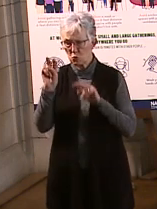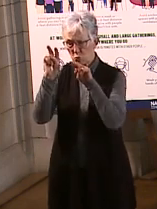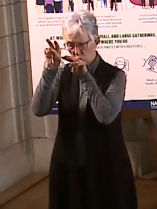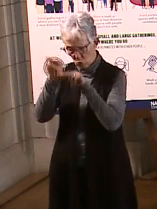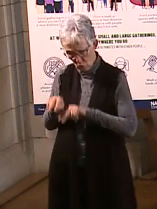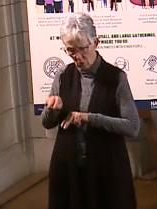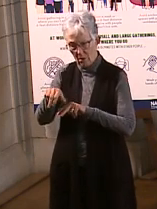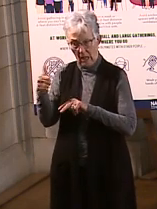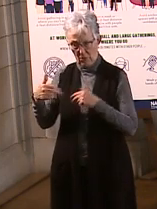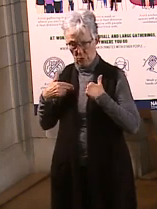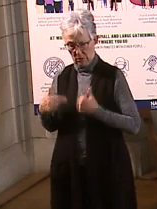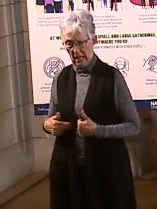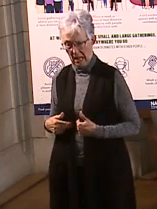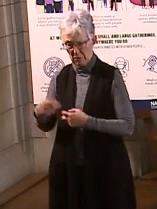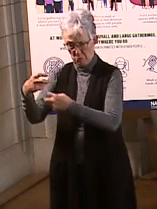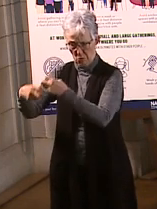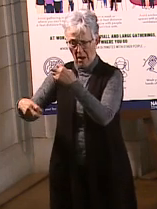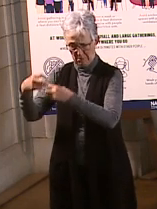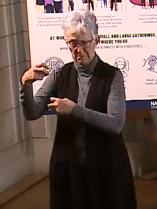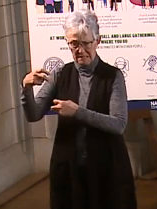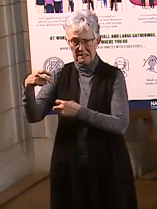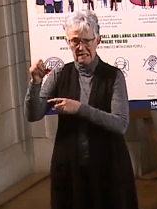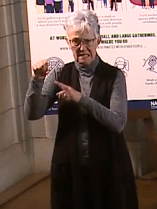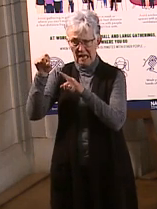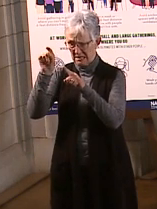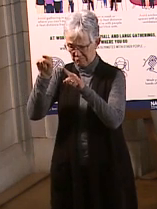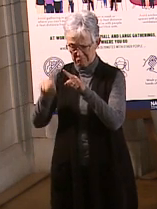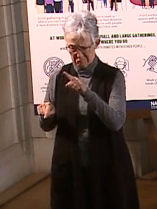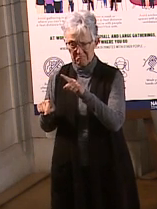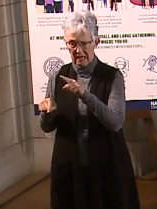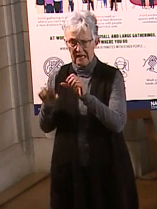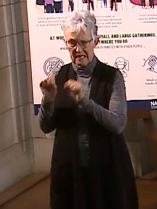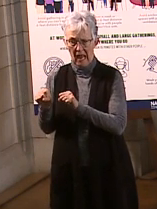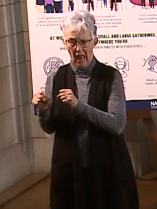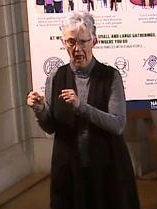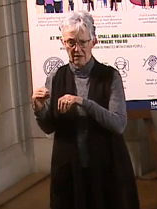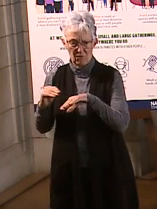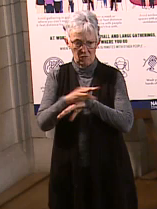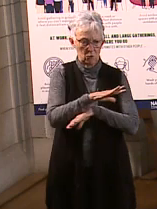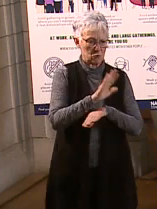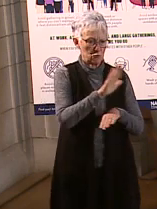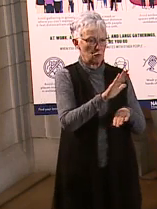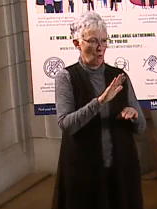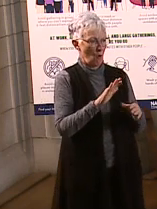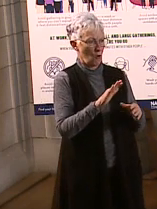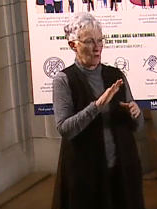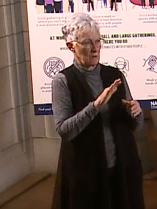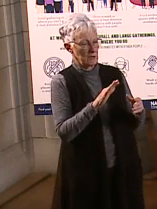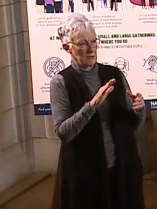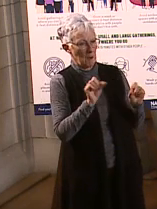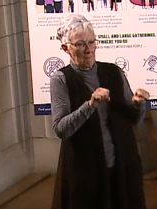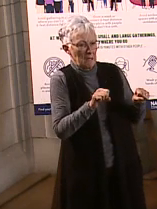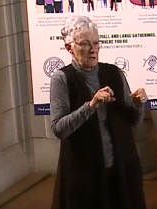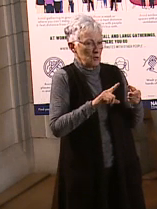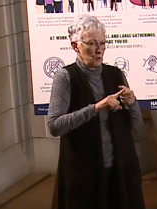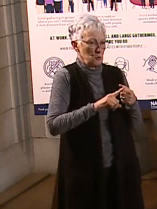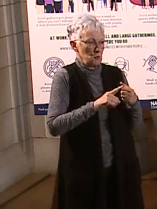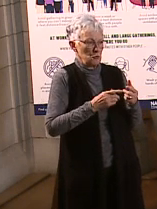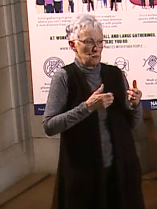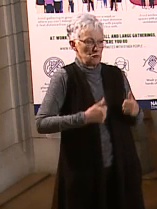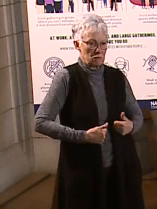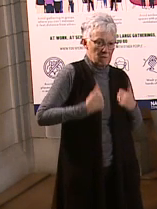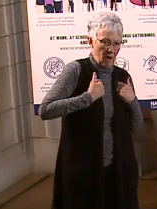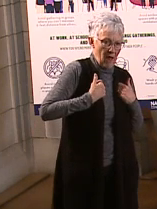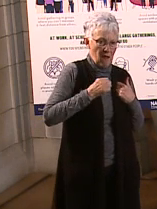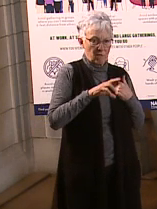biggest factor in determining how at risk you're going to be if you get coronavirus. That's why we're focusing on the folks who are 65 years and